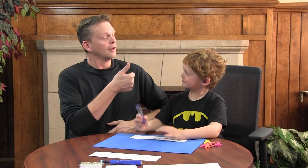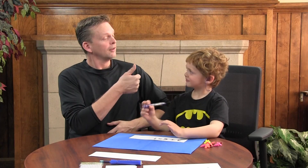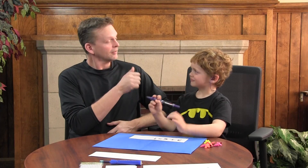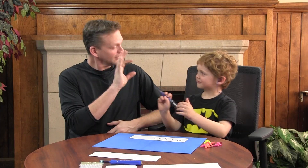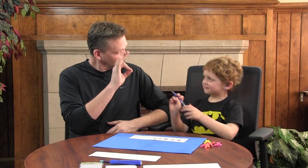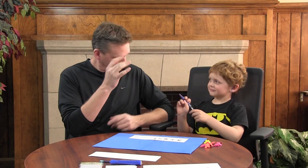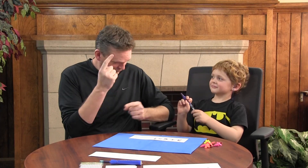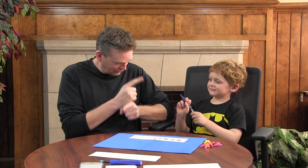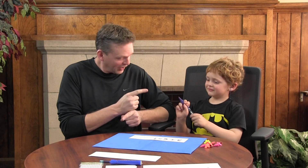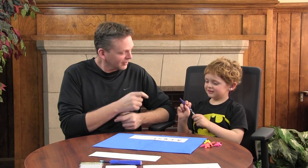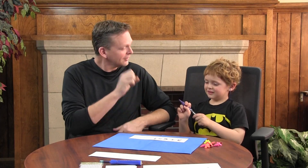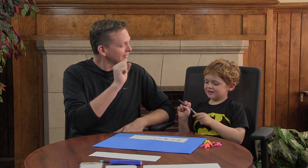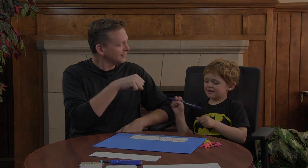Nine. Yep, that's right.